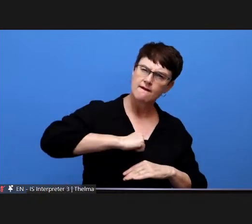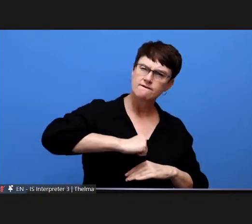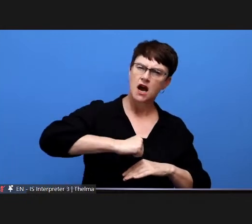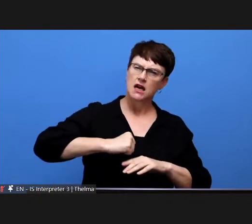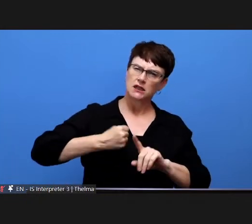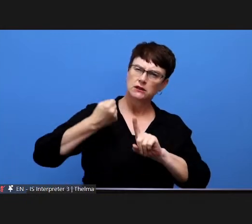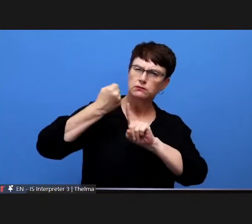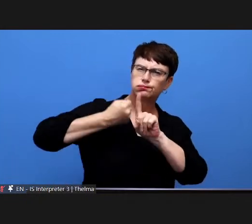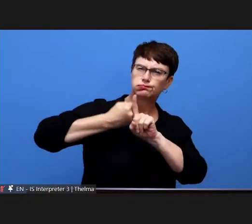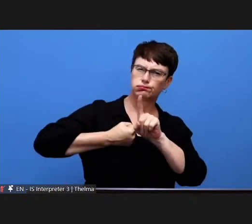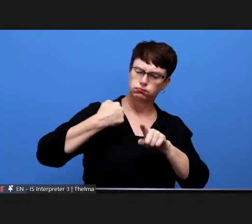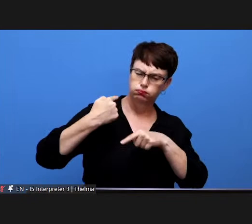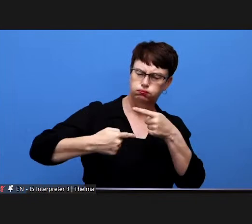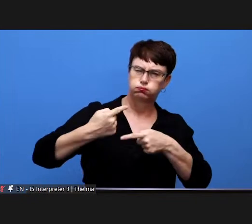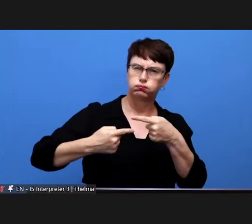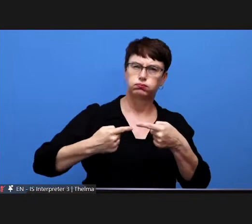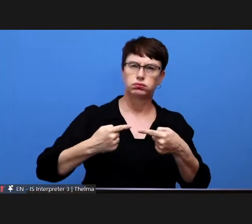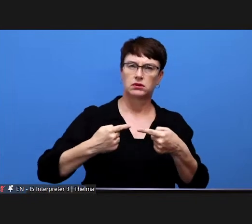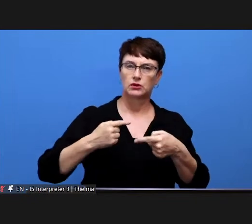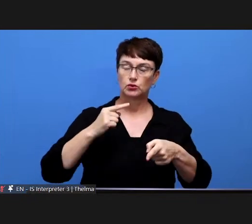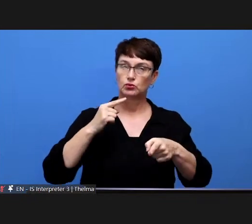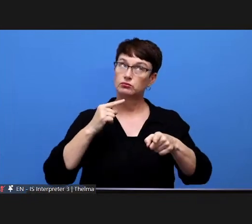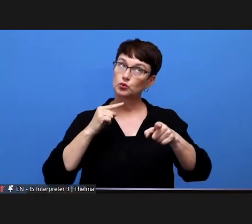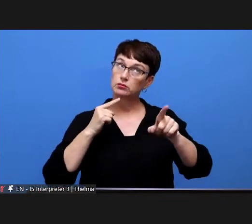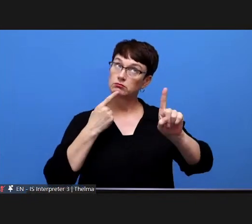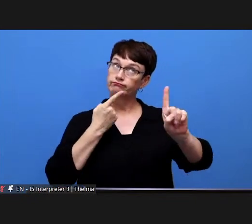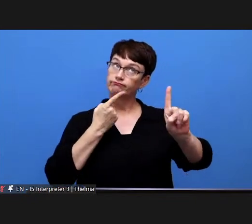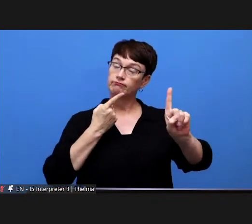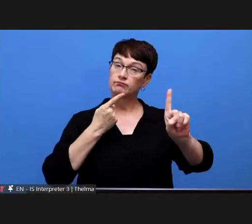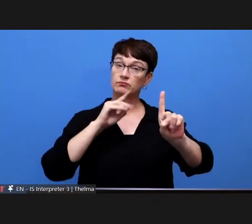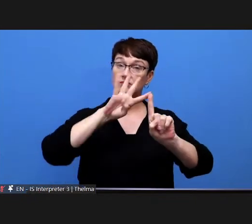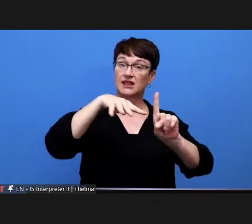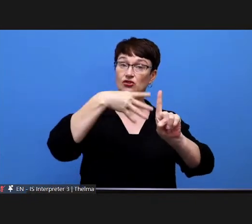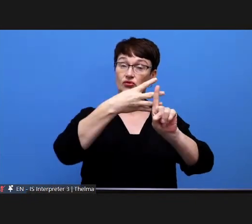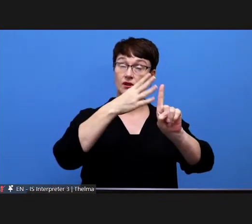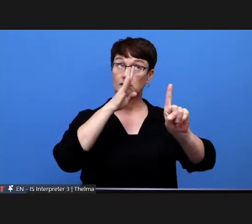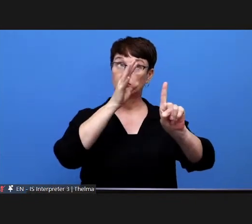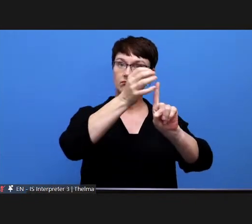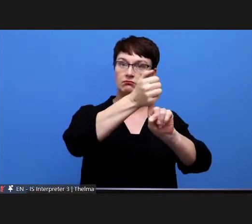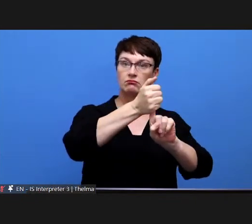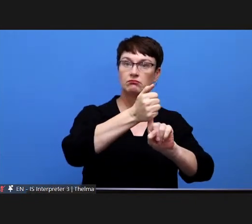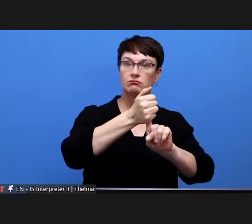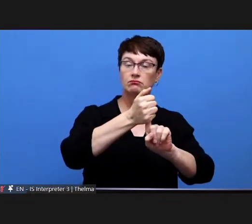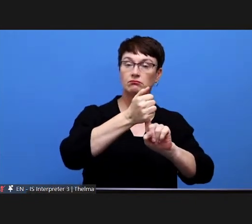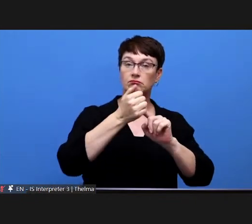The question is this. Gosh, we've lost him again.